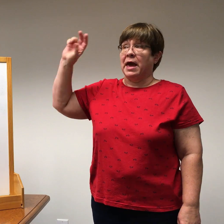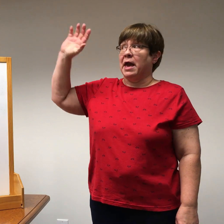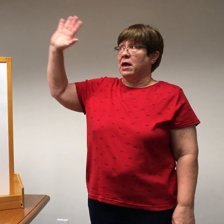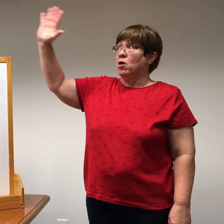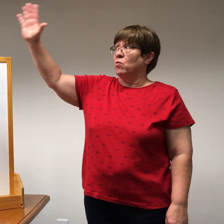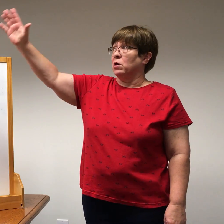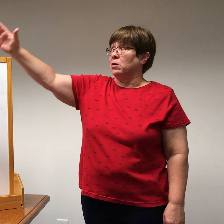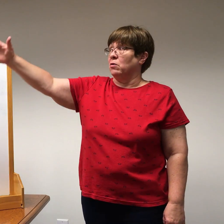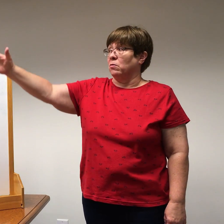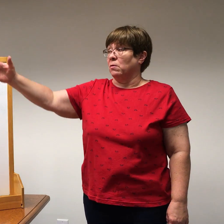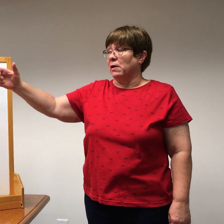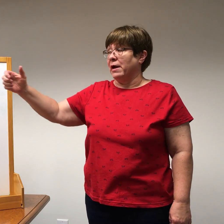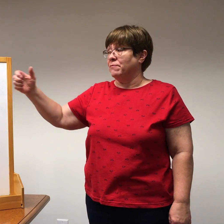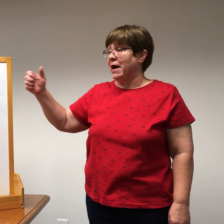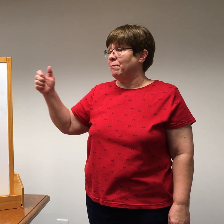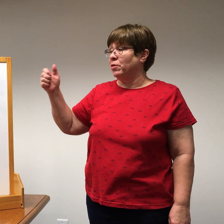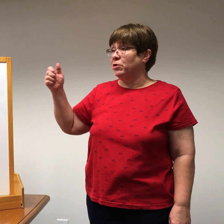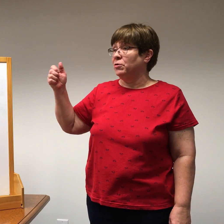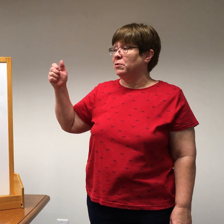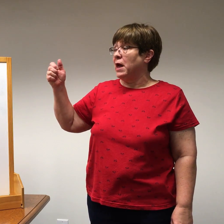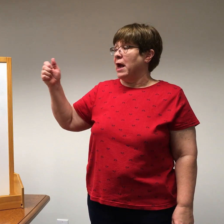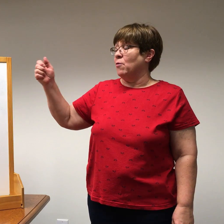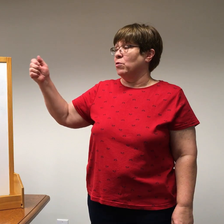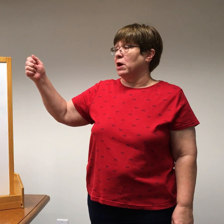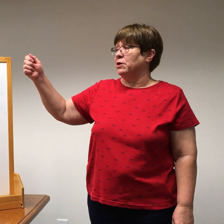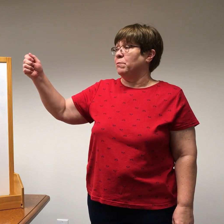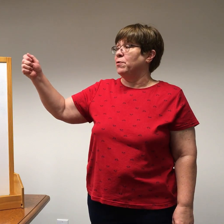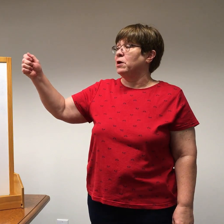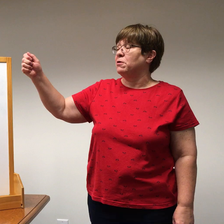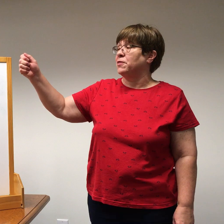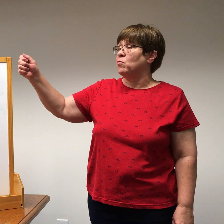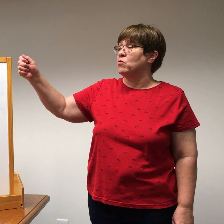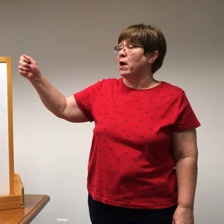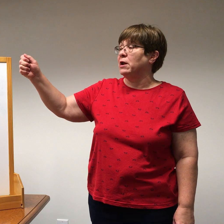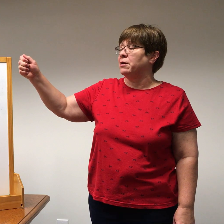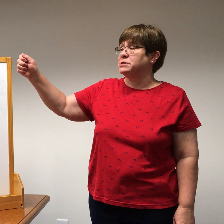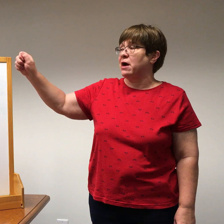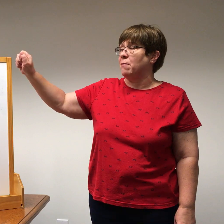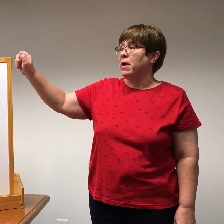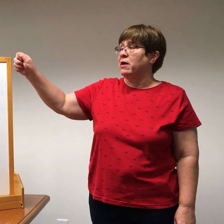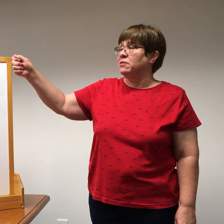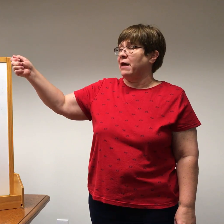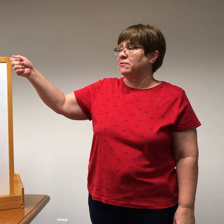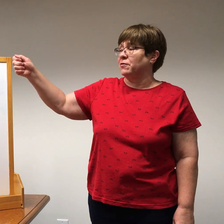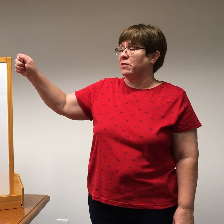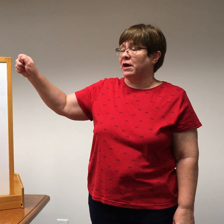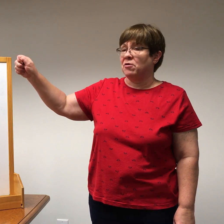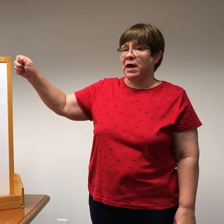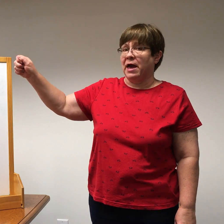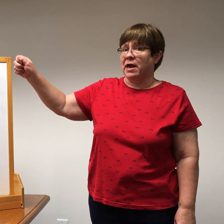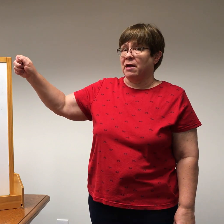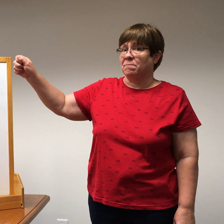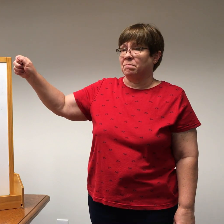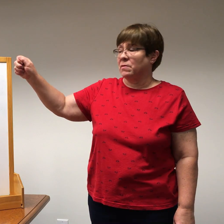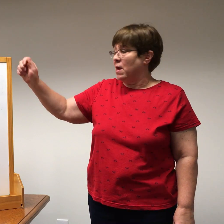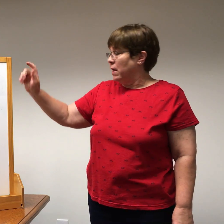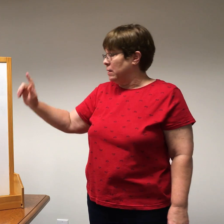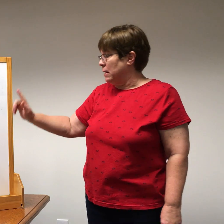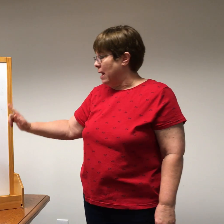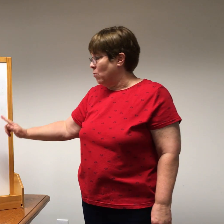A. Grab that balloon and we're going to put our thumb right on top. That's the letter A. Now we're